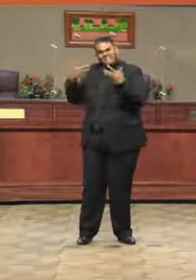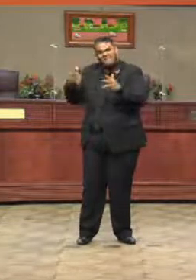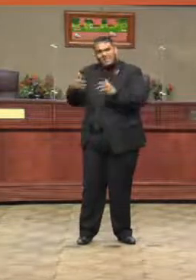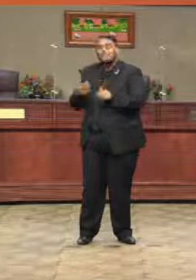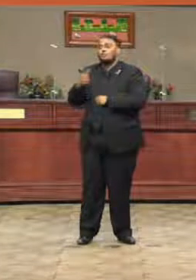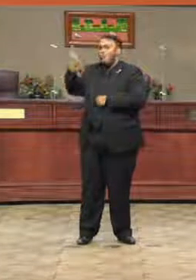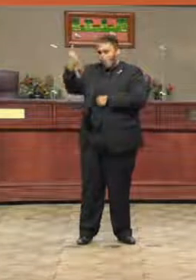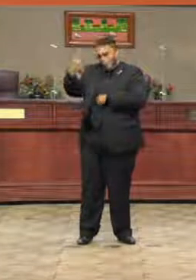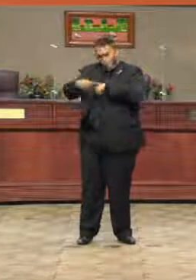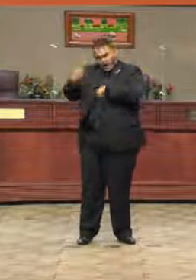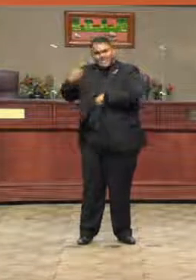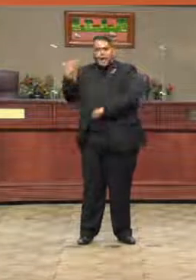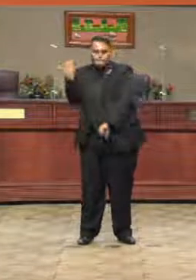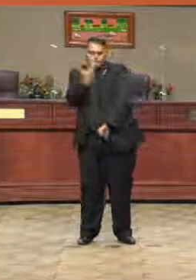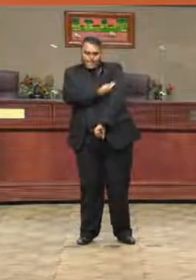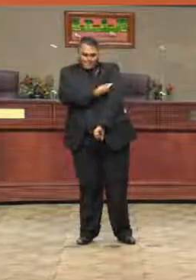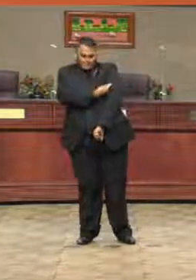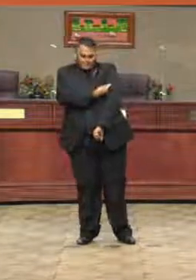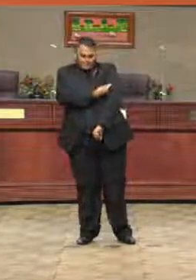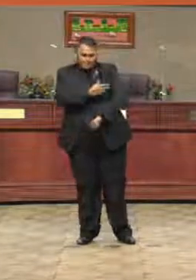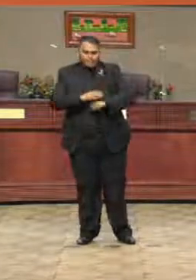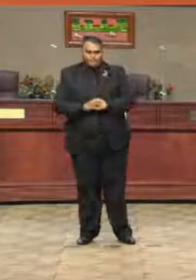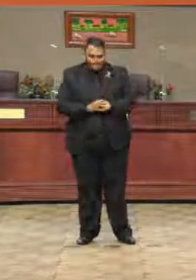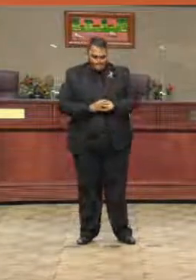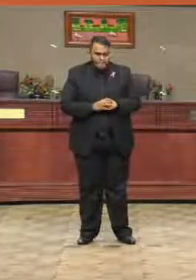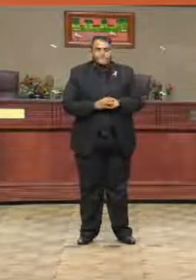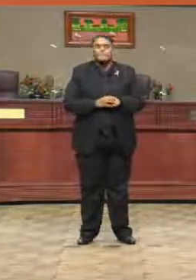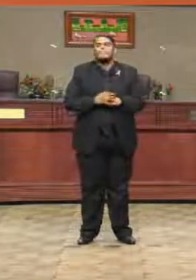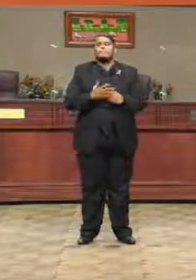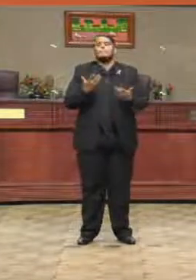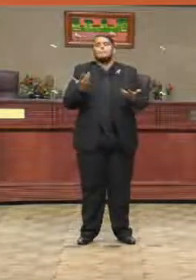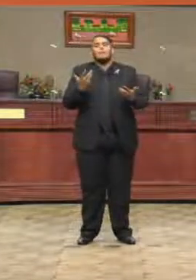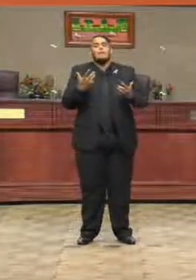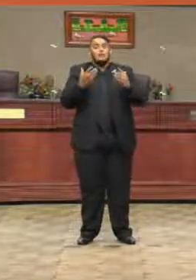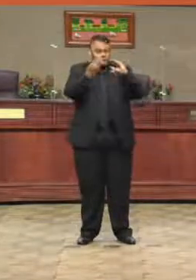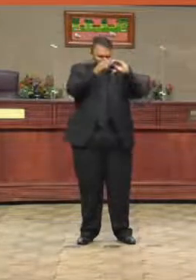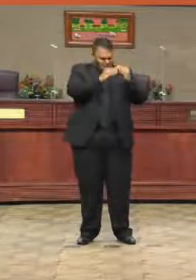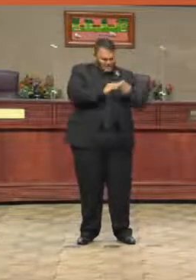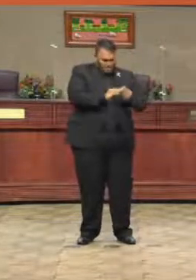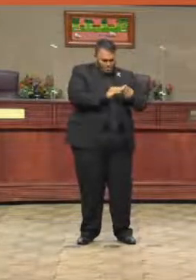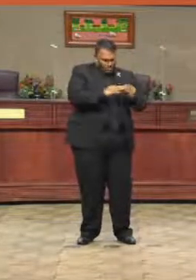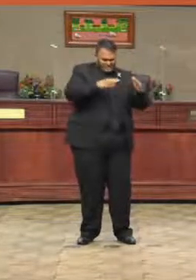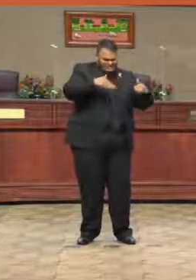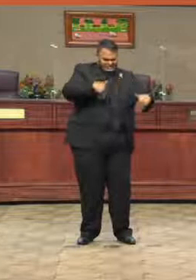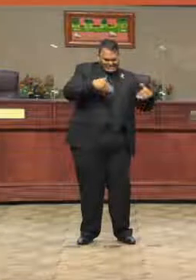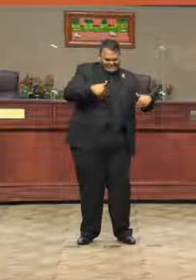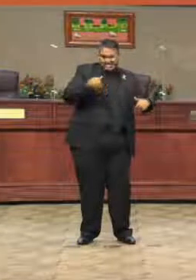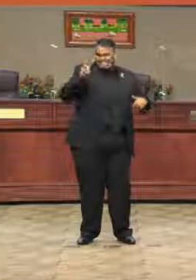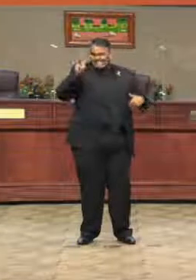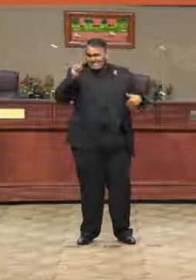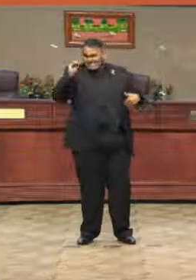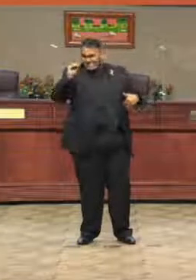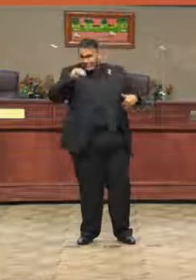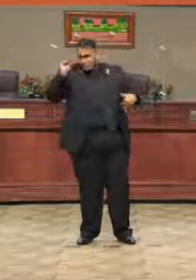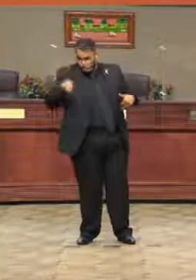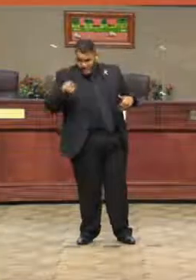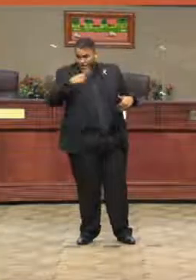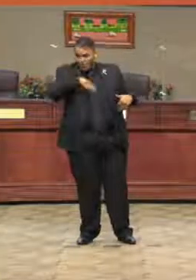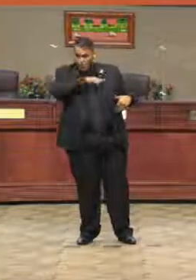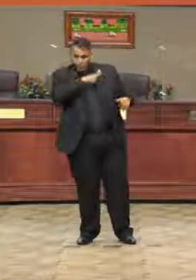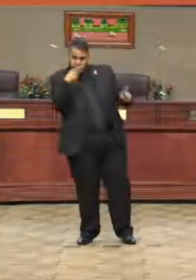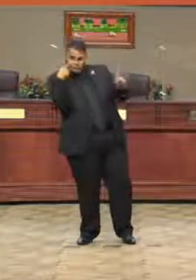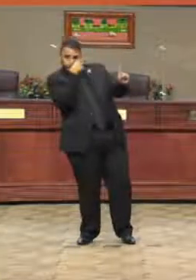vaccine. So in terms of the numbers, we have not quite reached that 60%